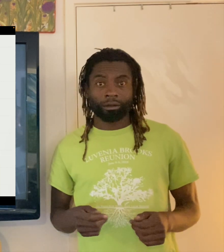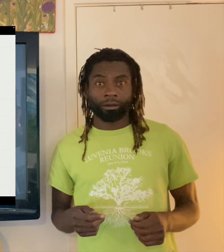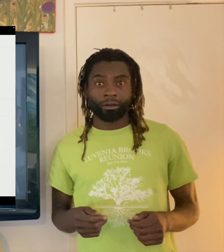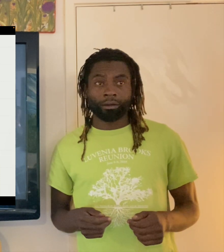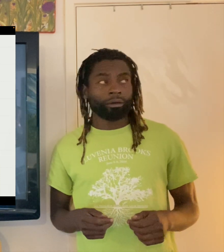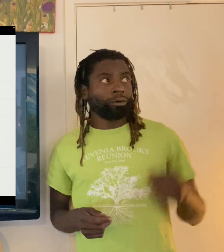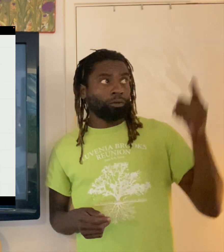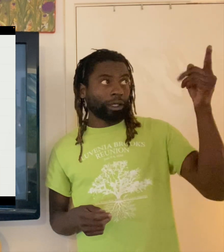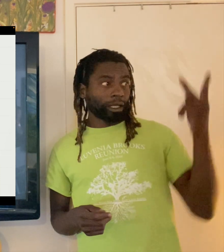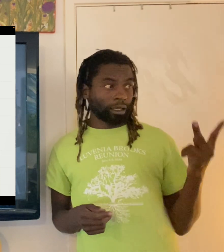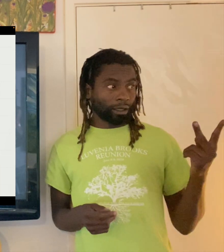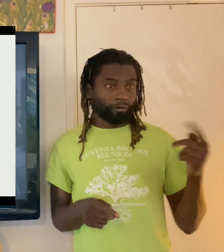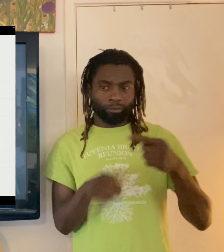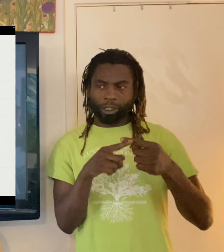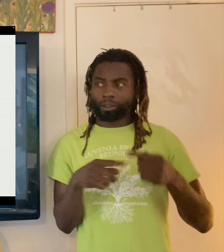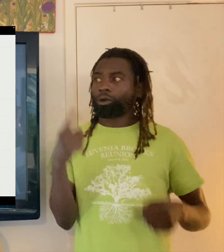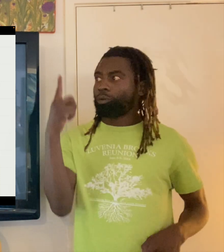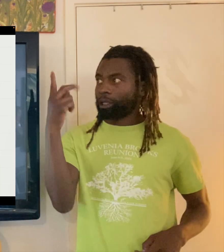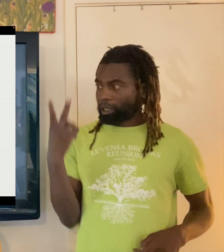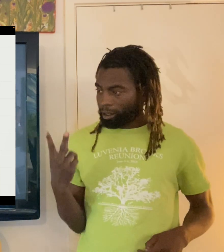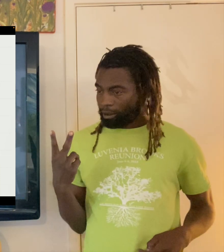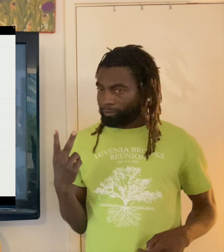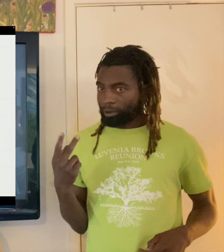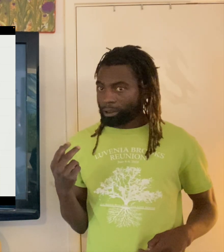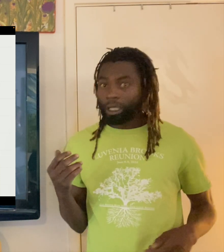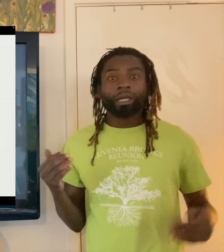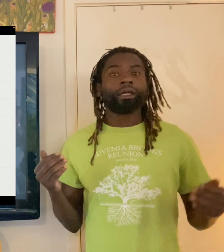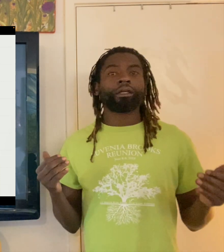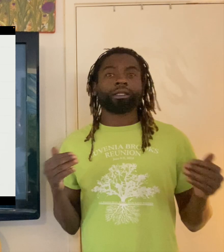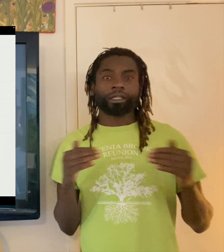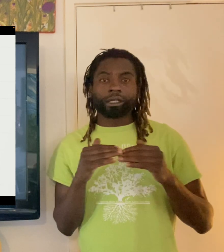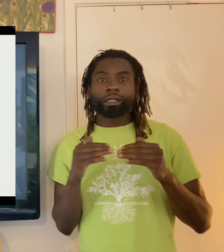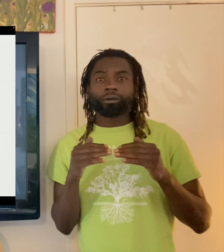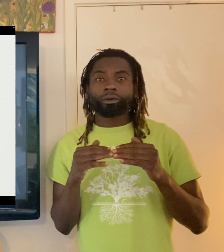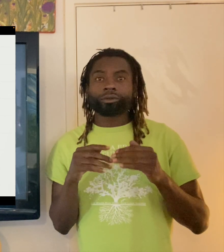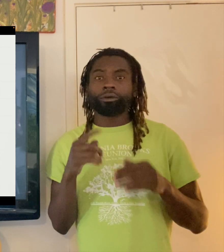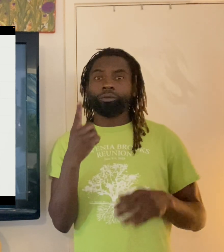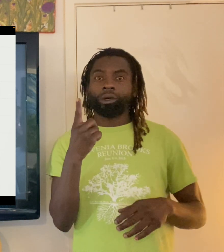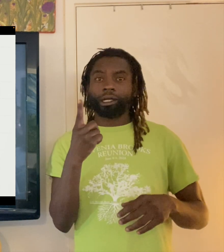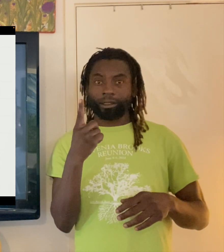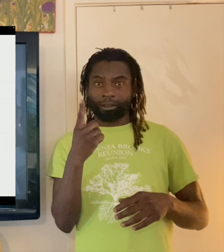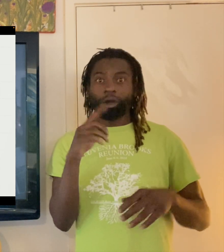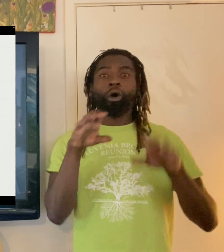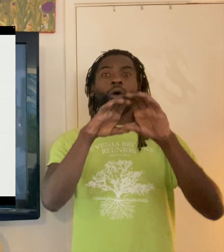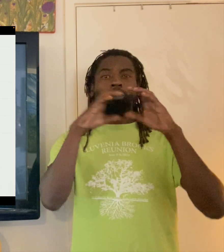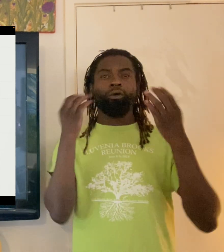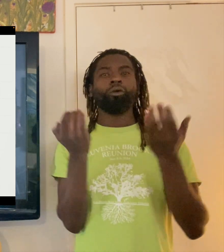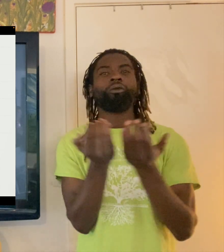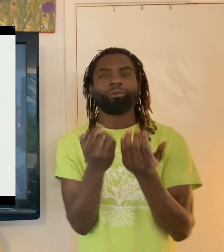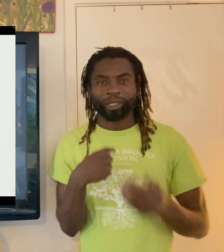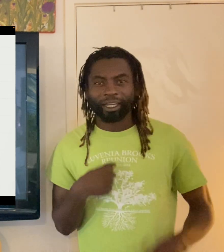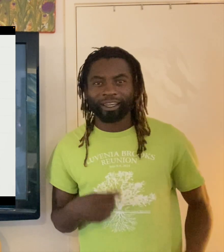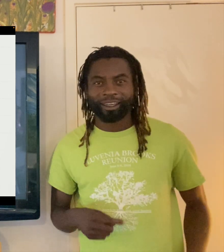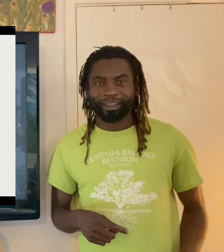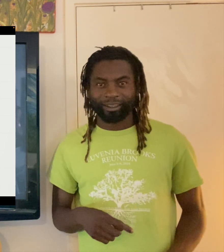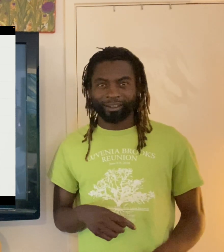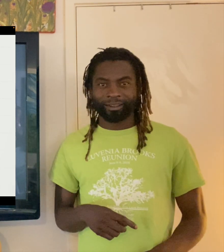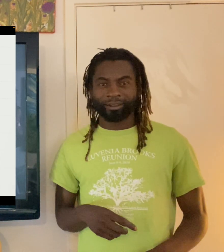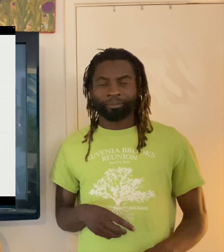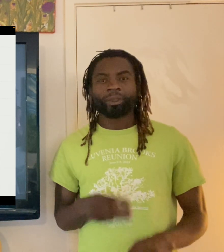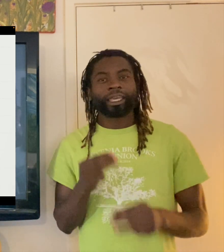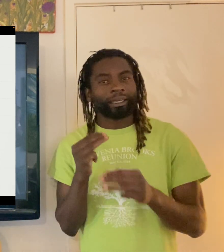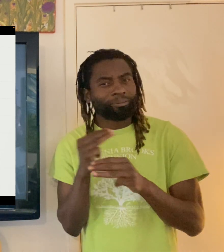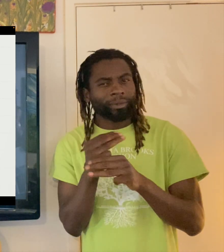when we put 1 half and 1 half together, there is 1 whole me. So, in